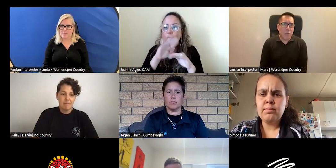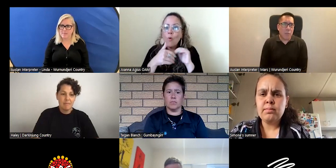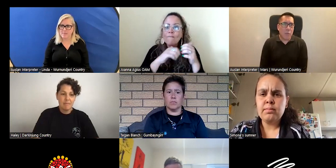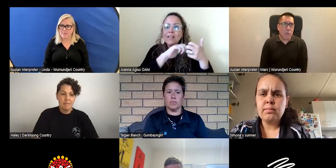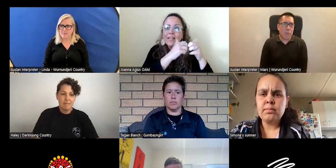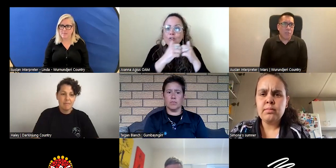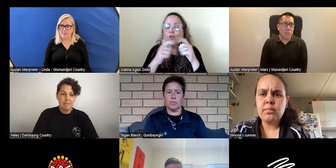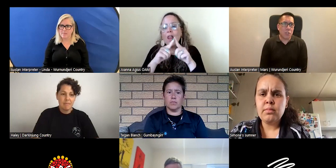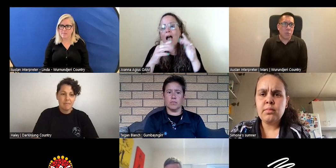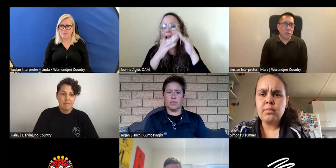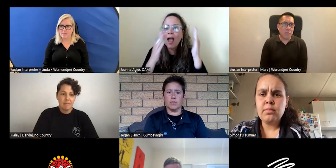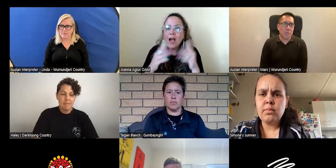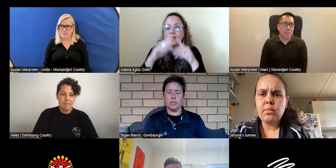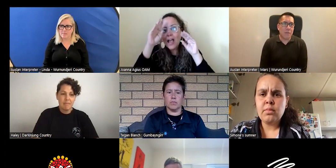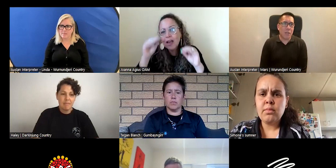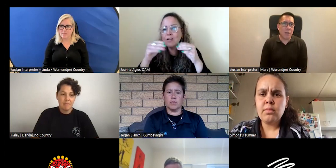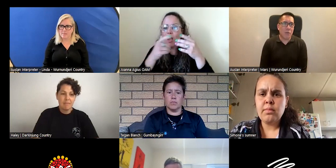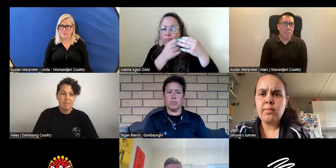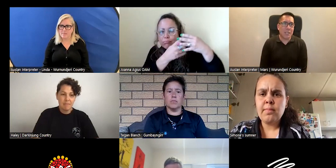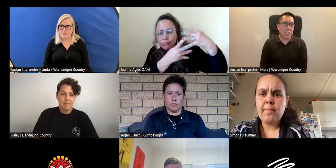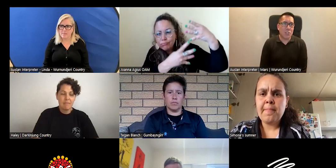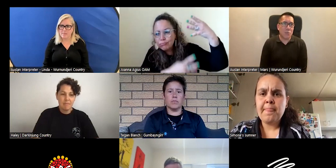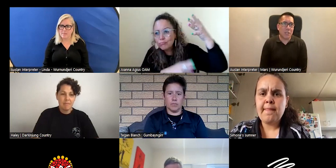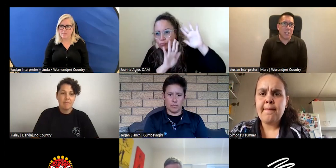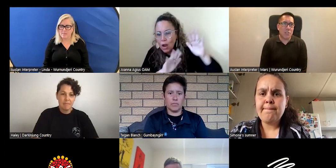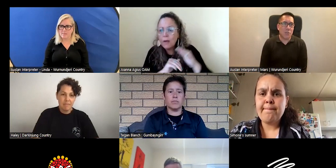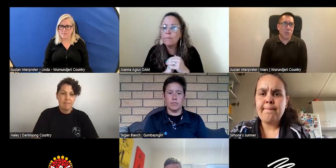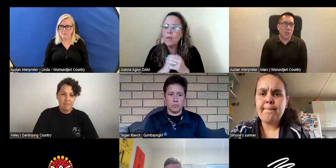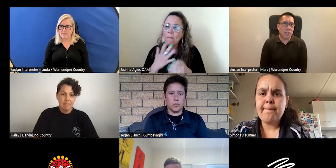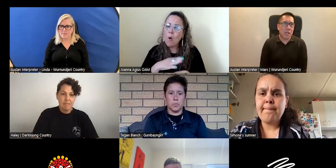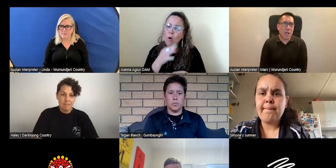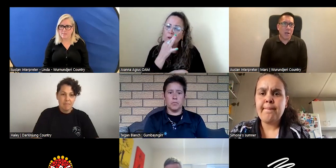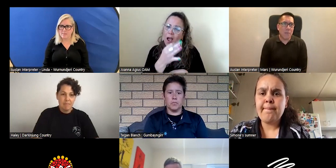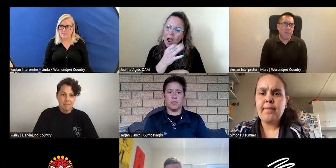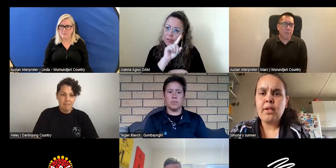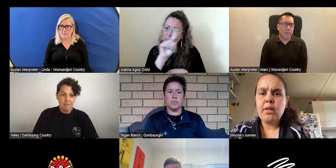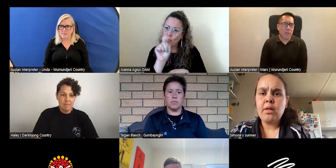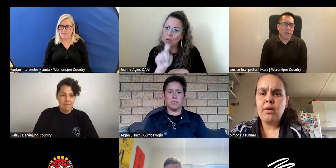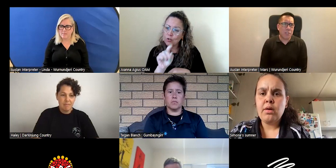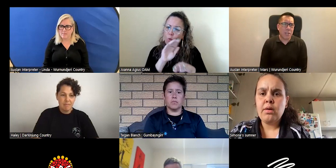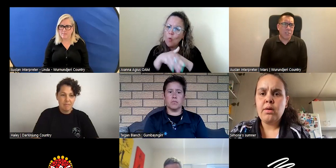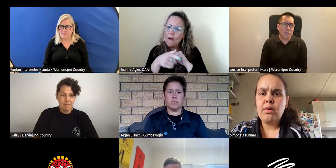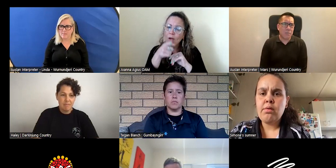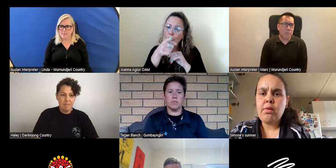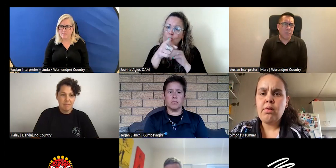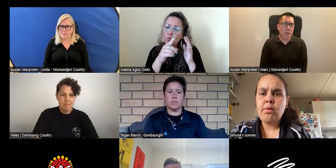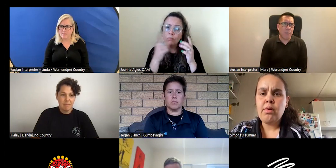have you met with most of the community members? Have you come across any issues in regards to those houses? But